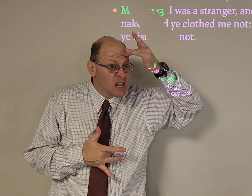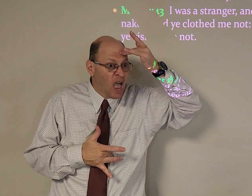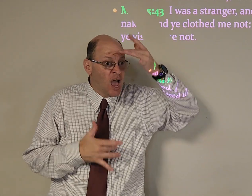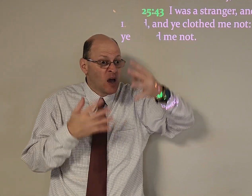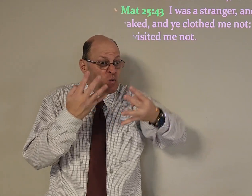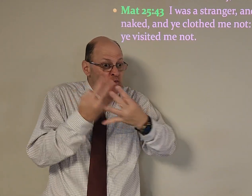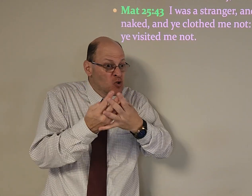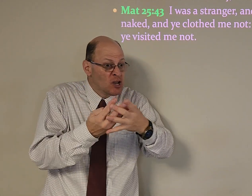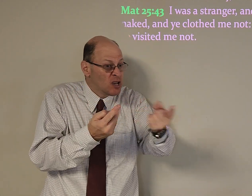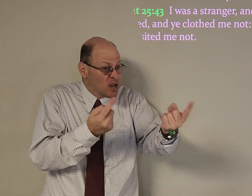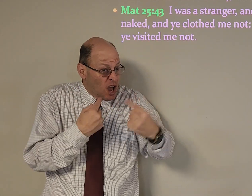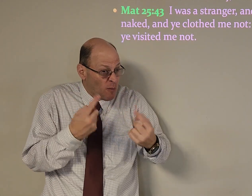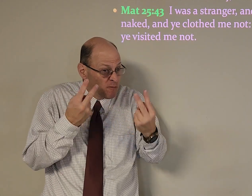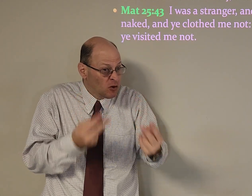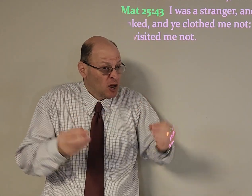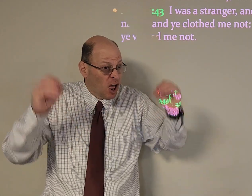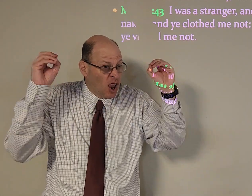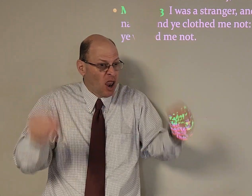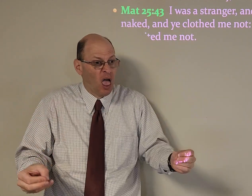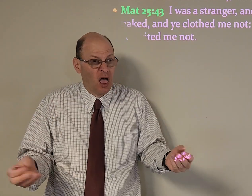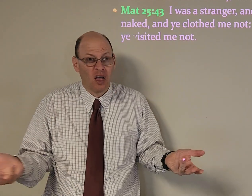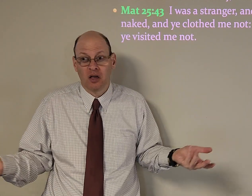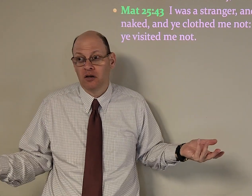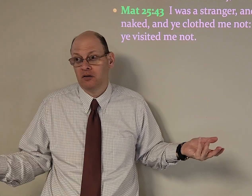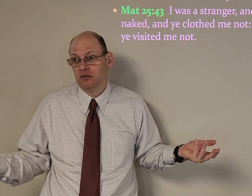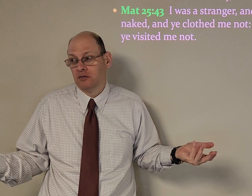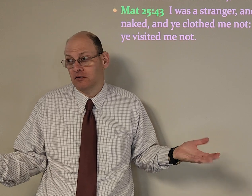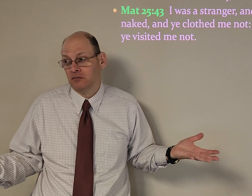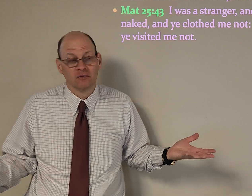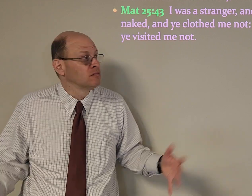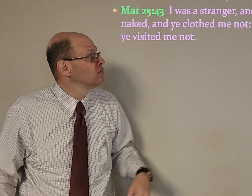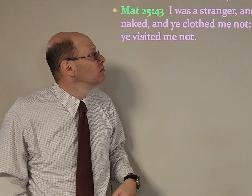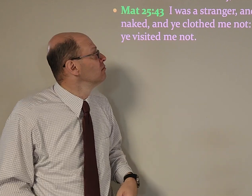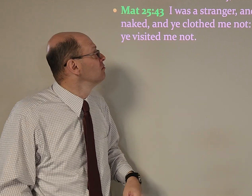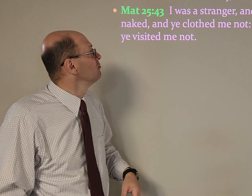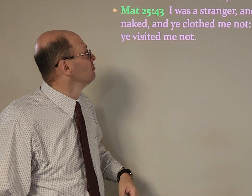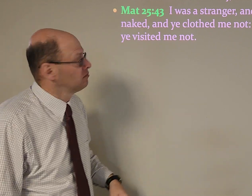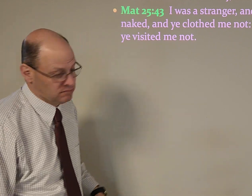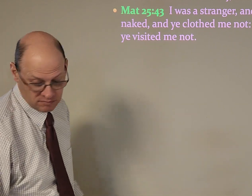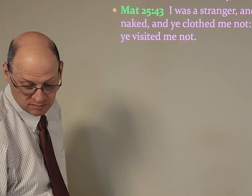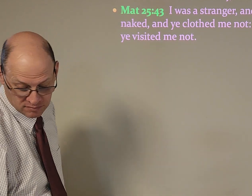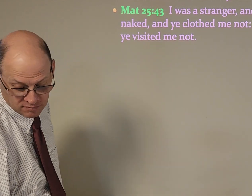I was sick and in prison, and ye visited me not.